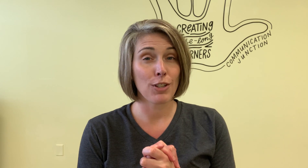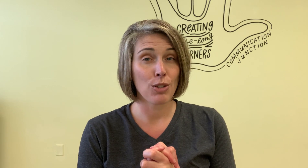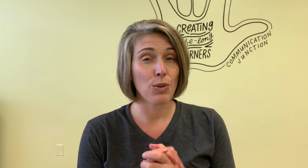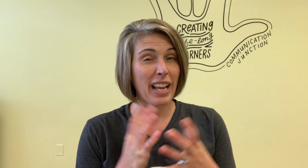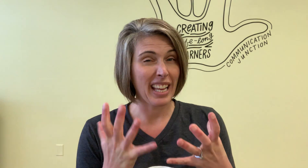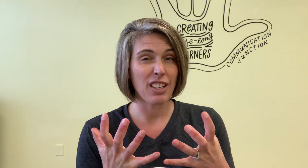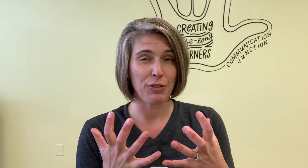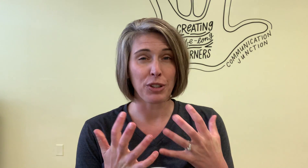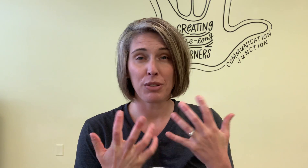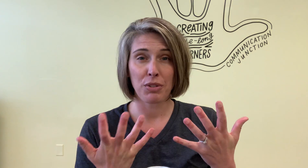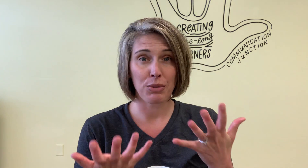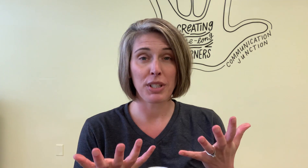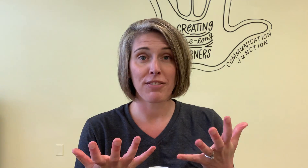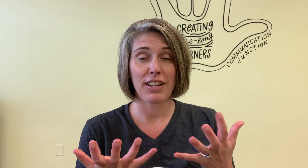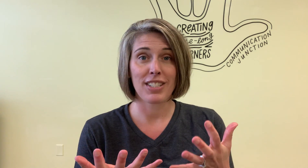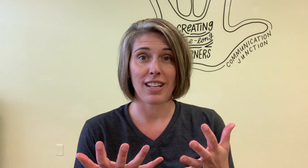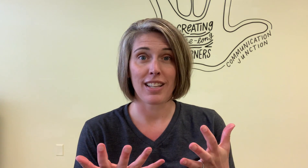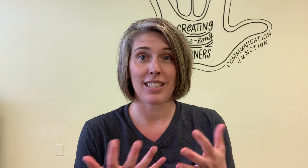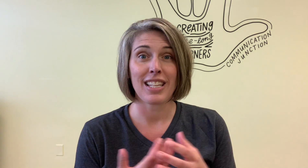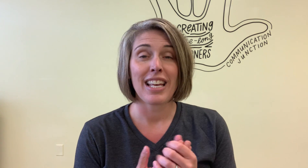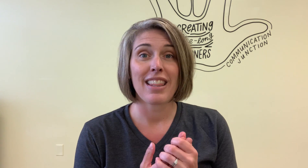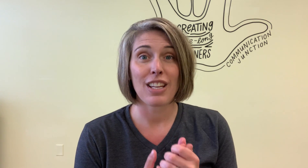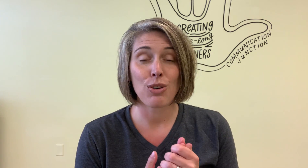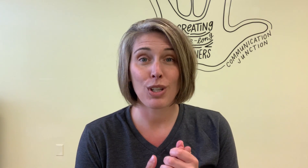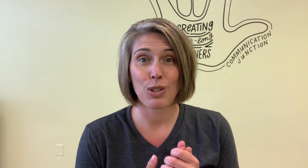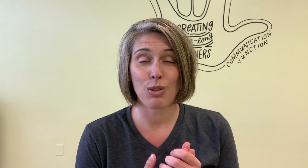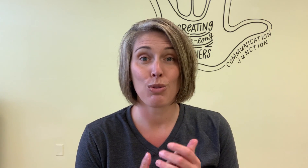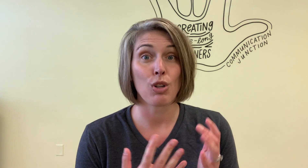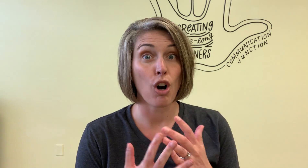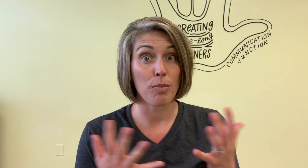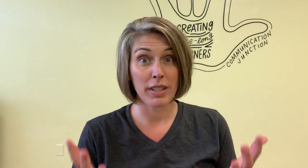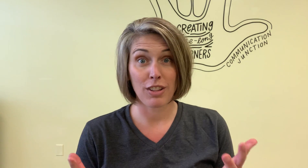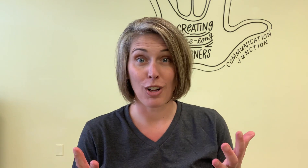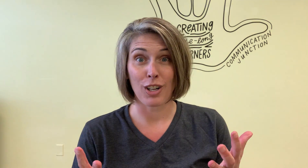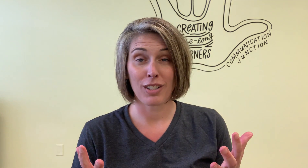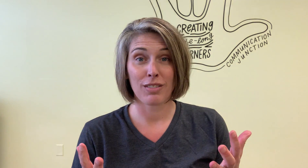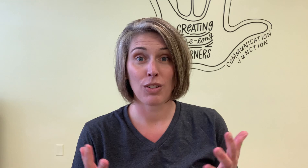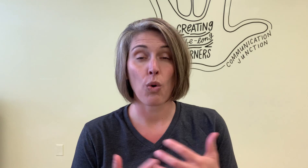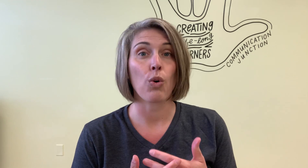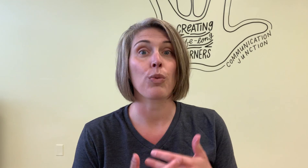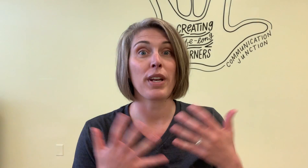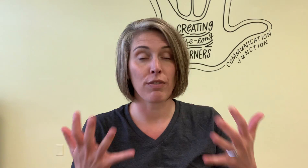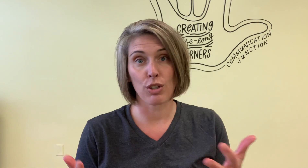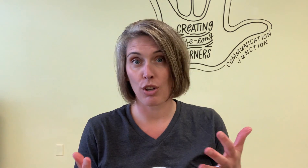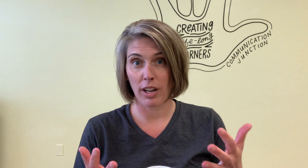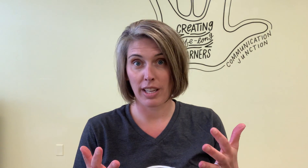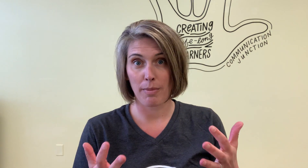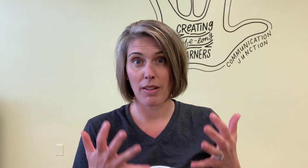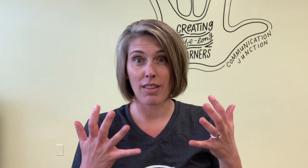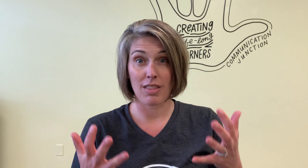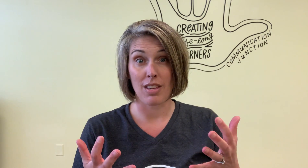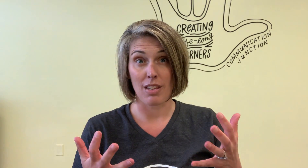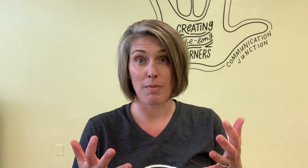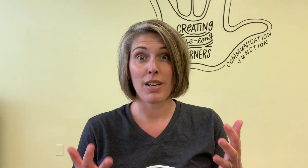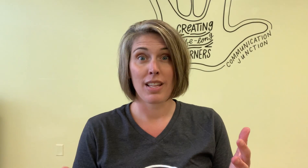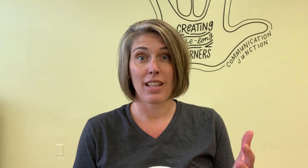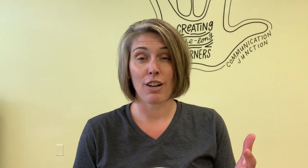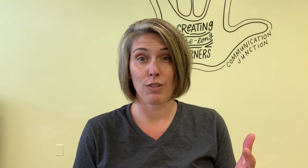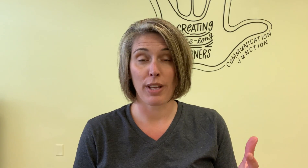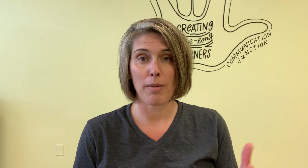you a handful, 3 to 5 signs that you can use all month long or whenever you're talking about the theme that our